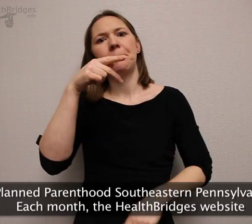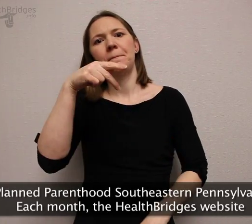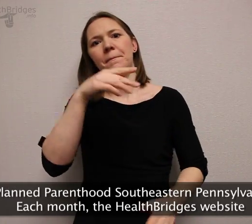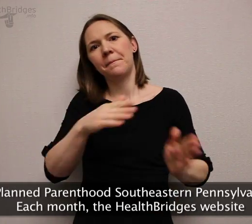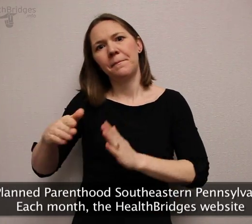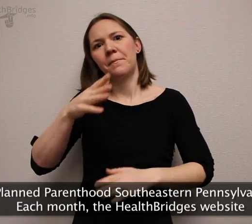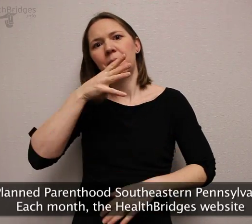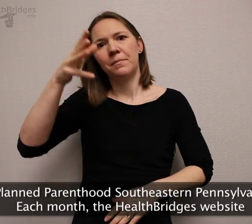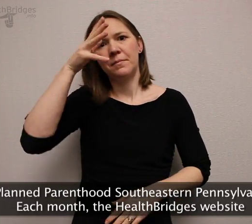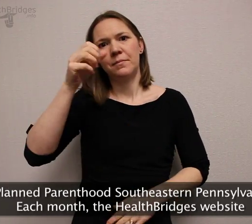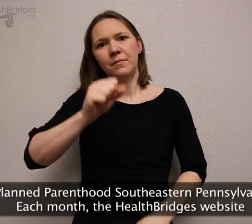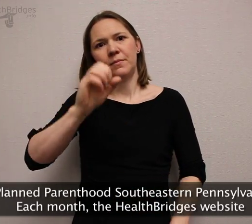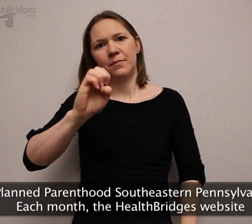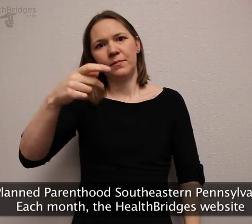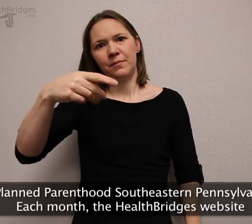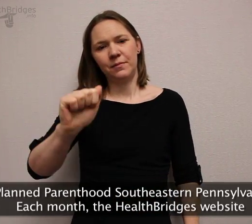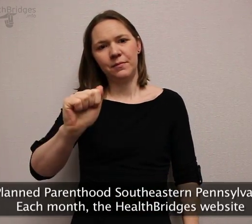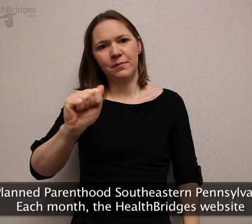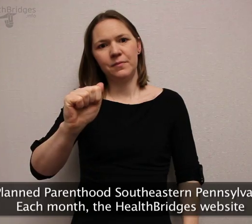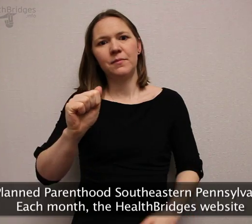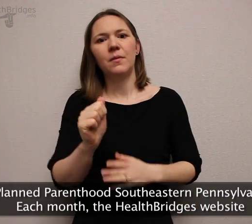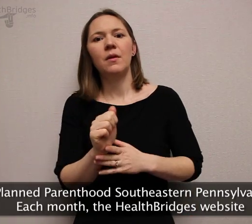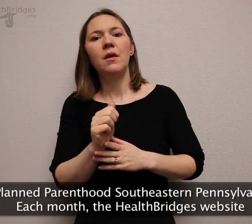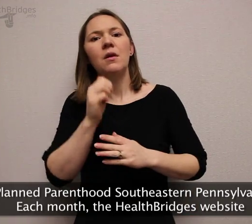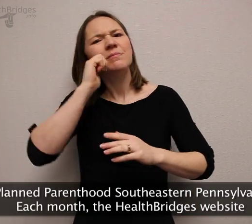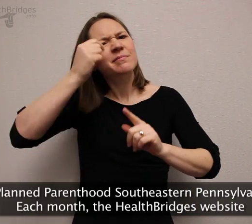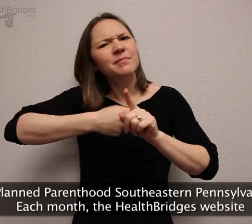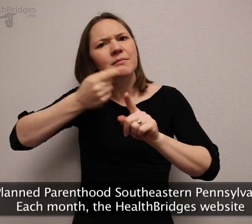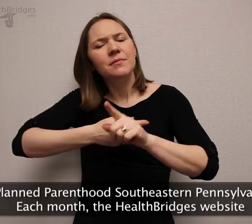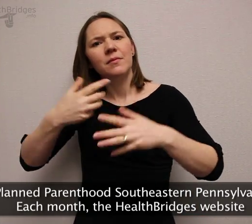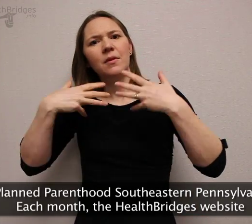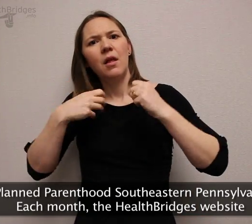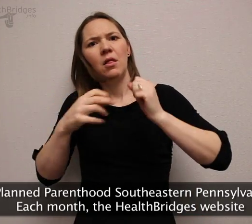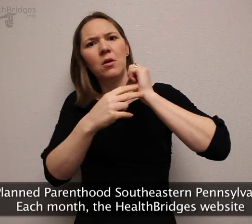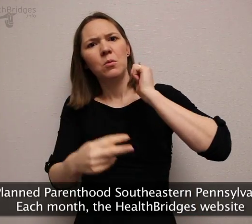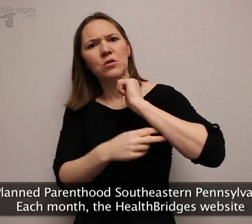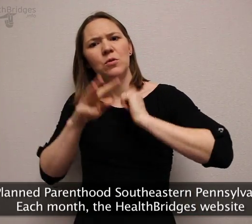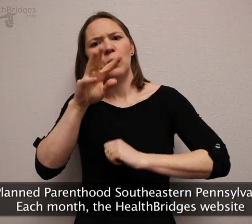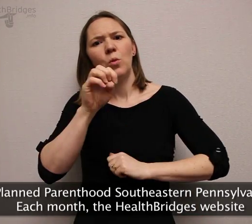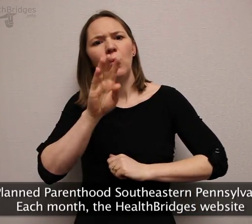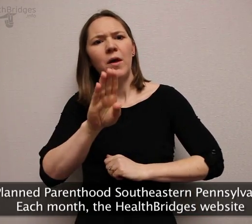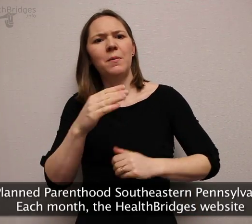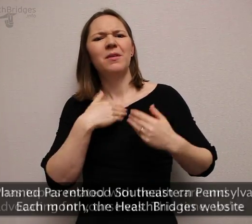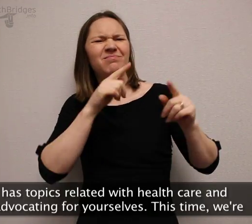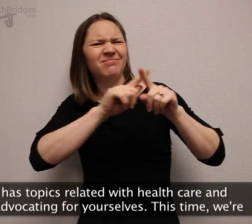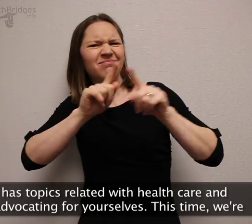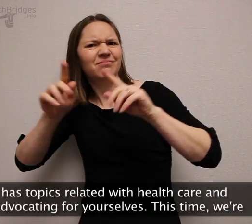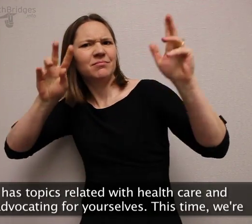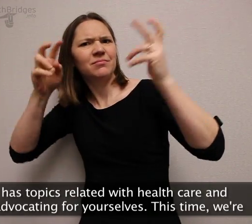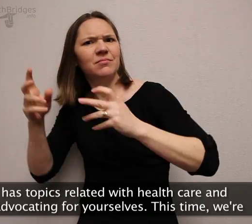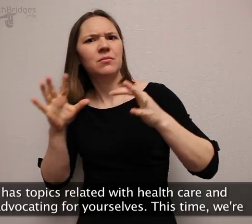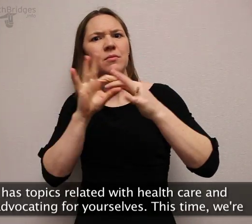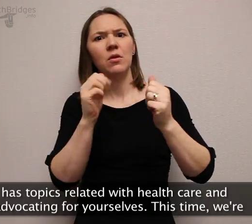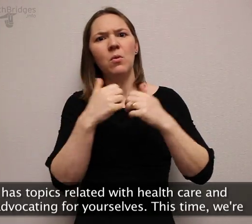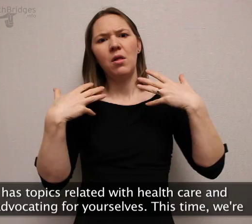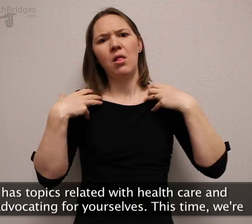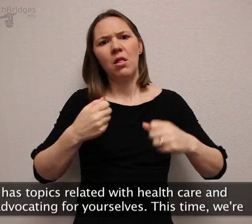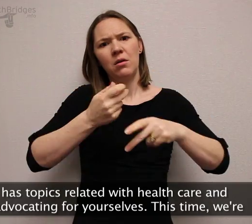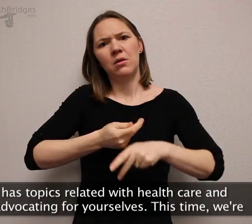Parenthood, Southeastern Pennsylvania. Each month, the Health Bridges website has topics related with